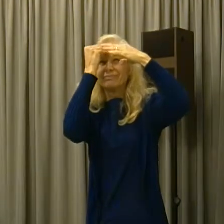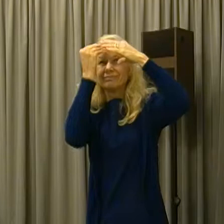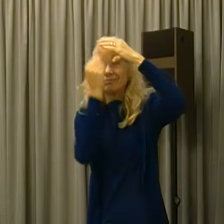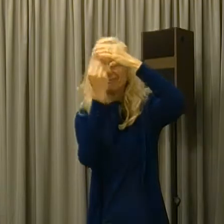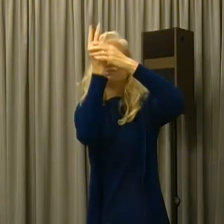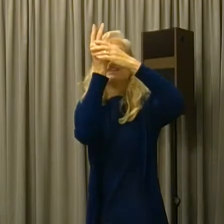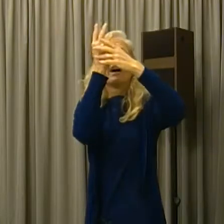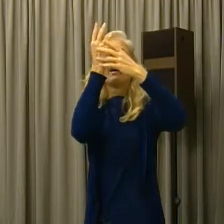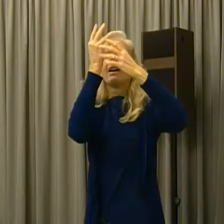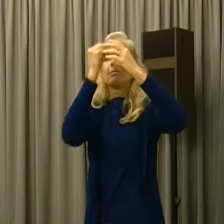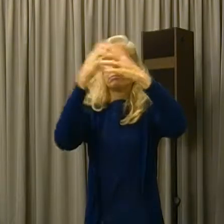thoughts.